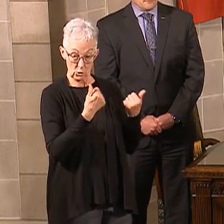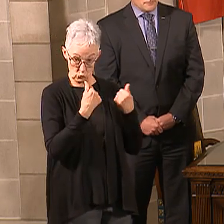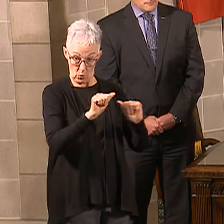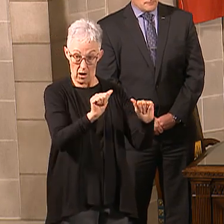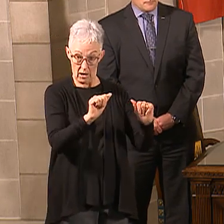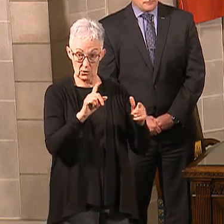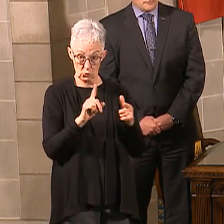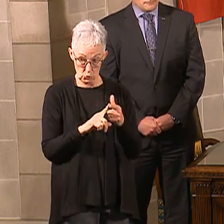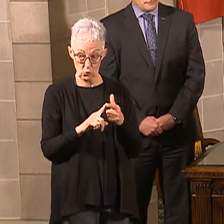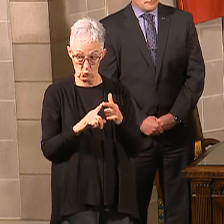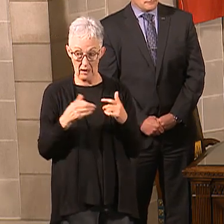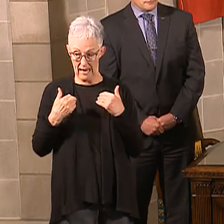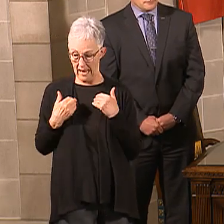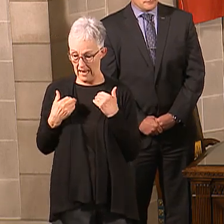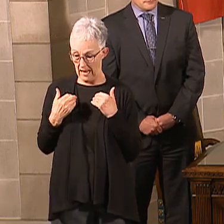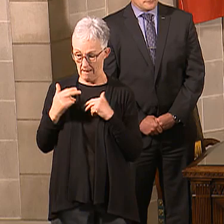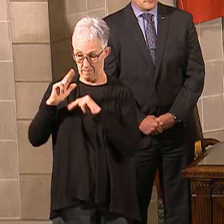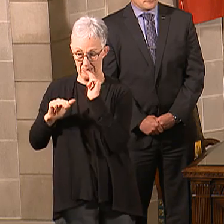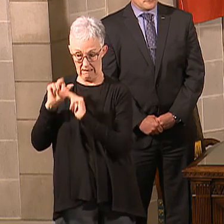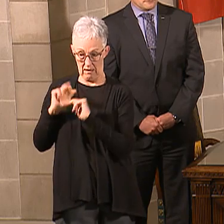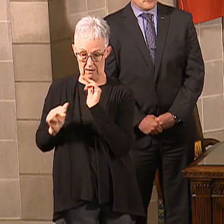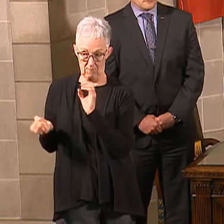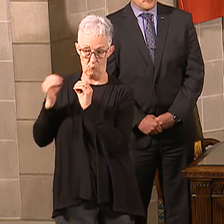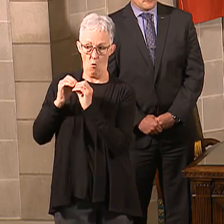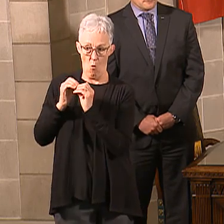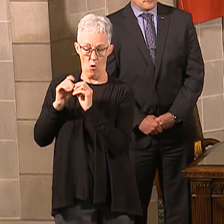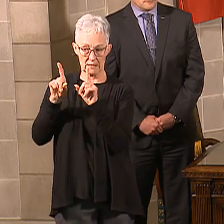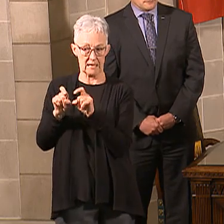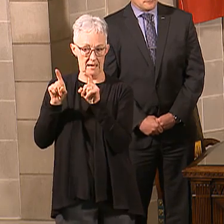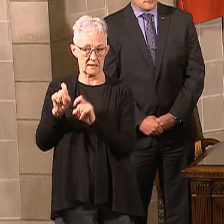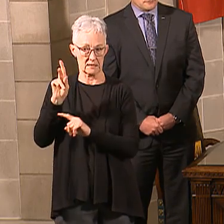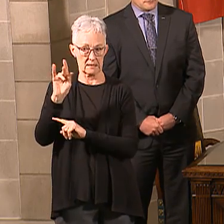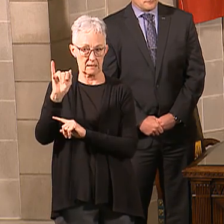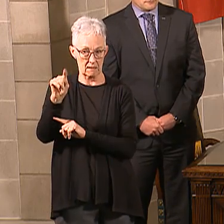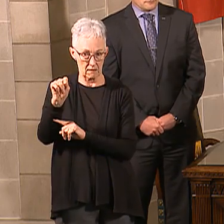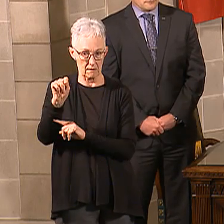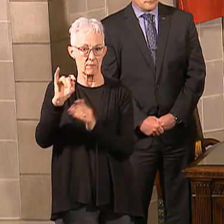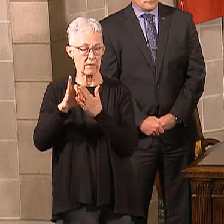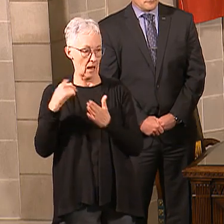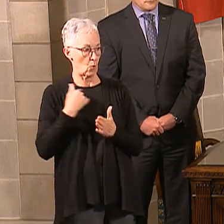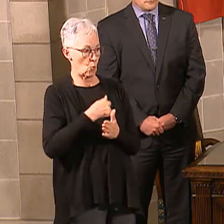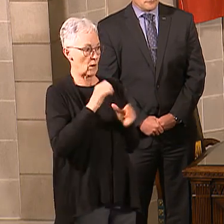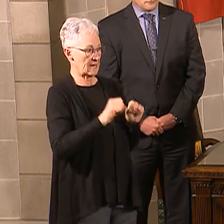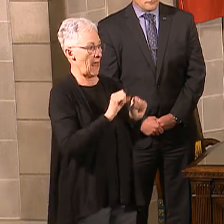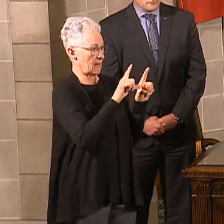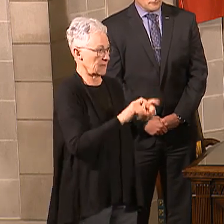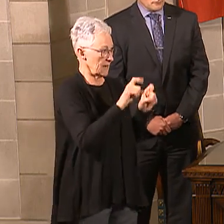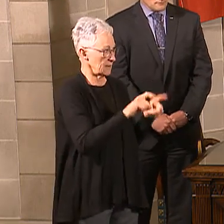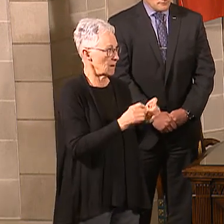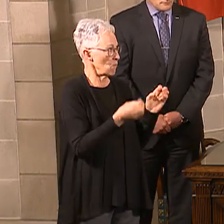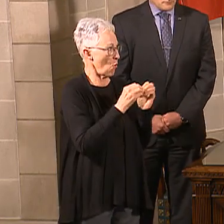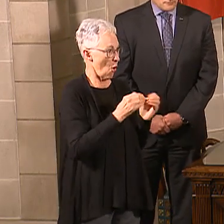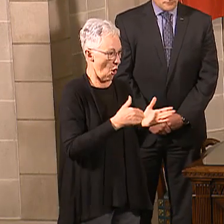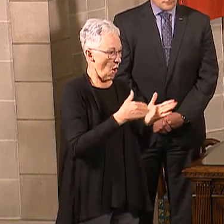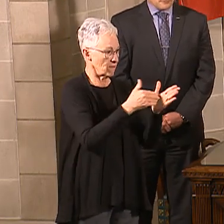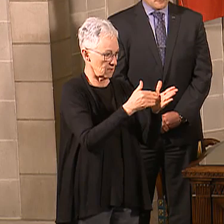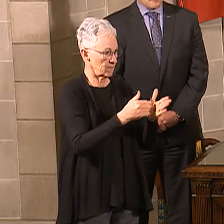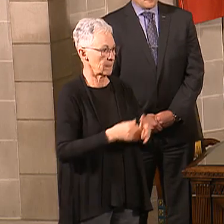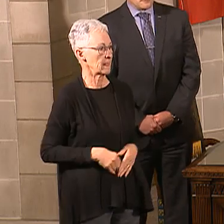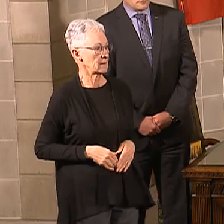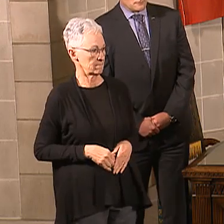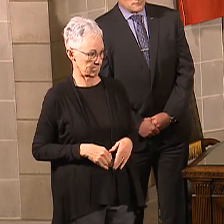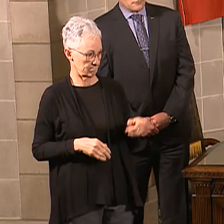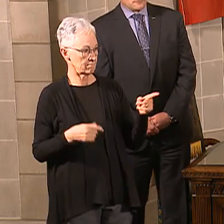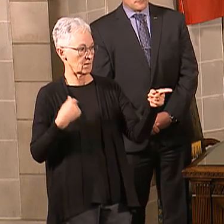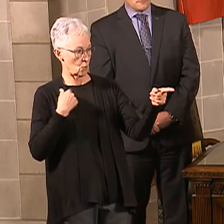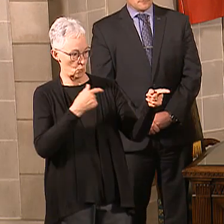can. Fred Knapp talked about last week about how we were supposed to be expanding the capacity in our public health lab. We started that procedure today,